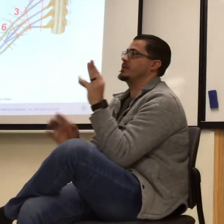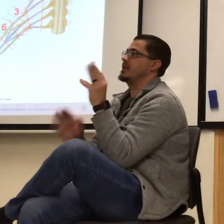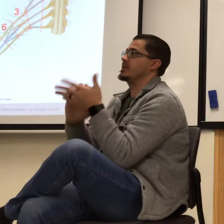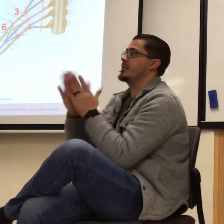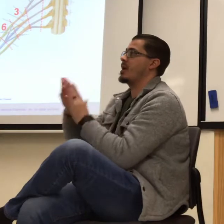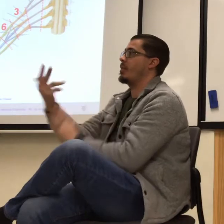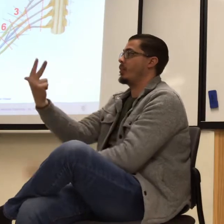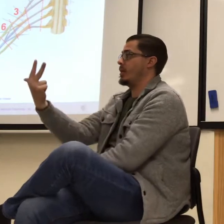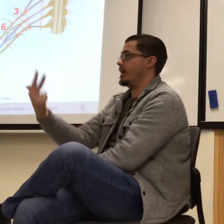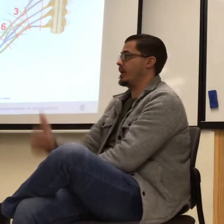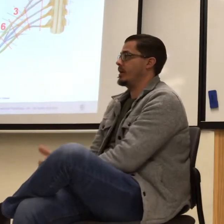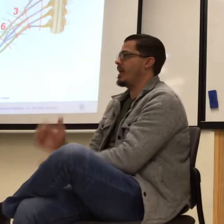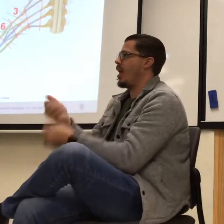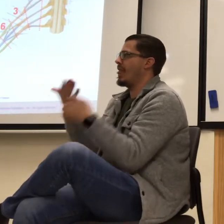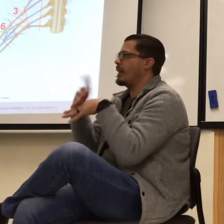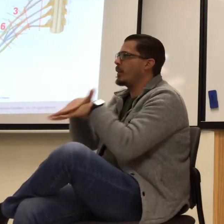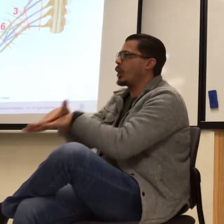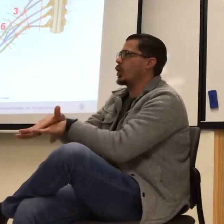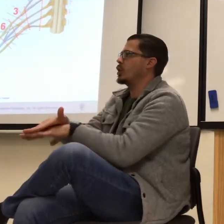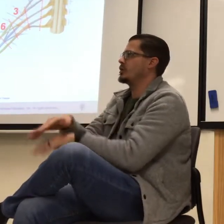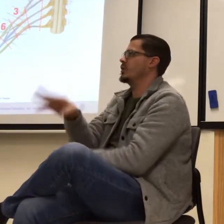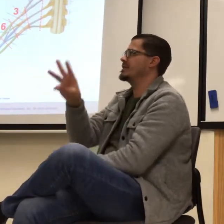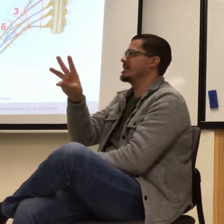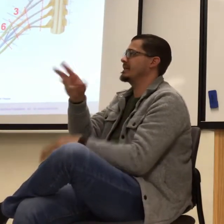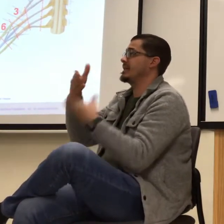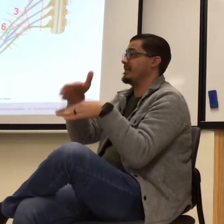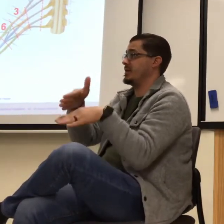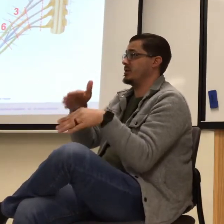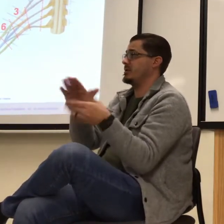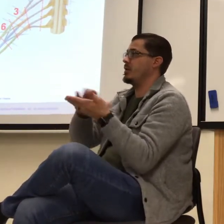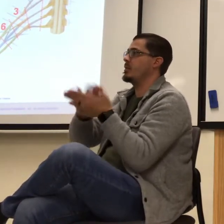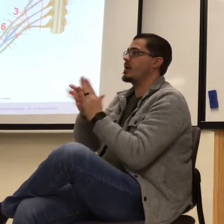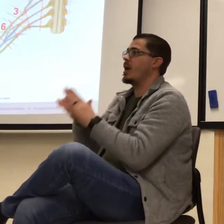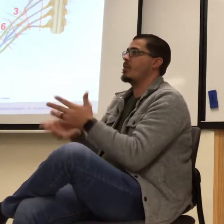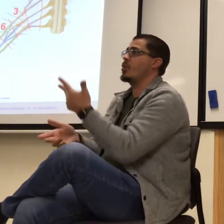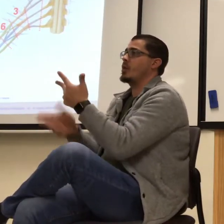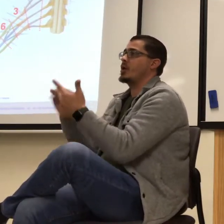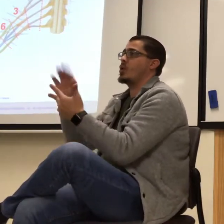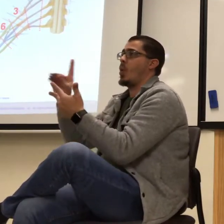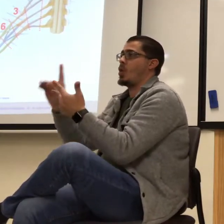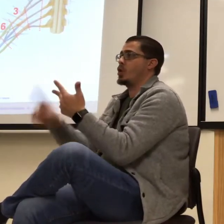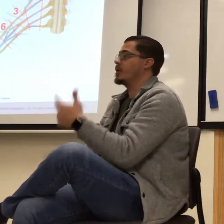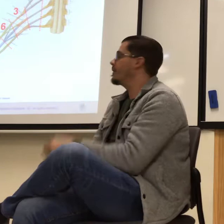the way they merge and stuff, those six divisions form three chords. So I'll put another line here.